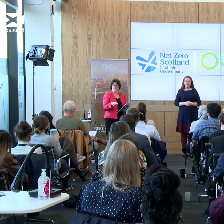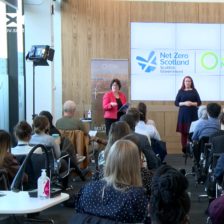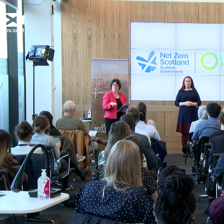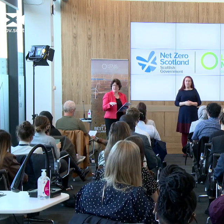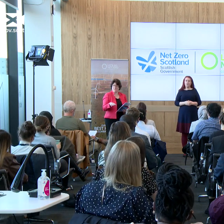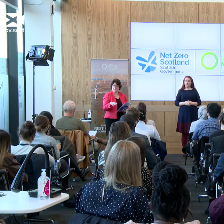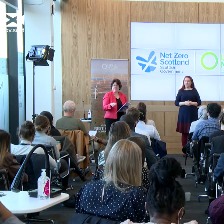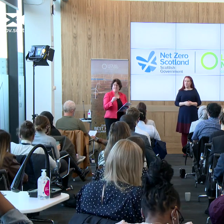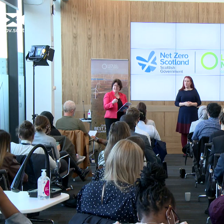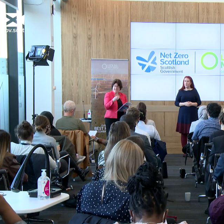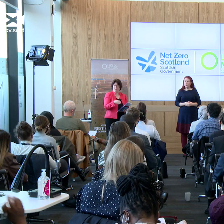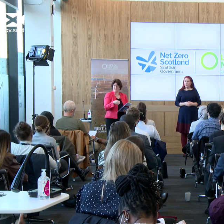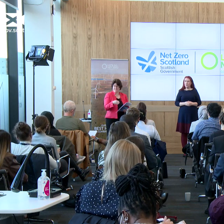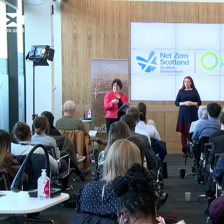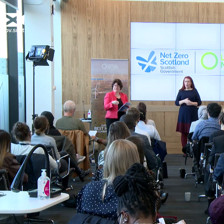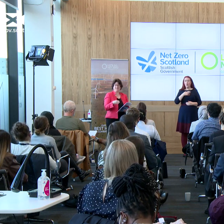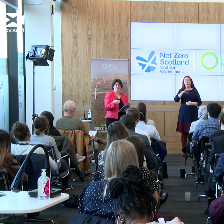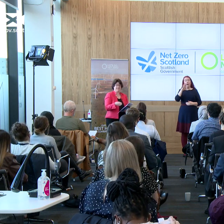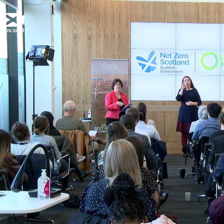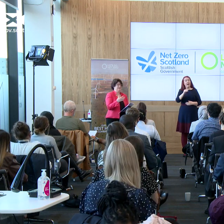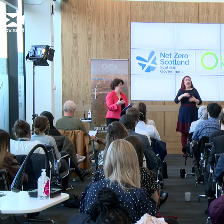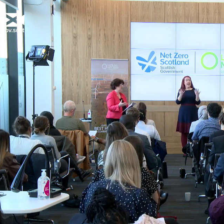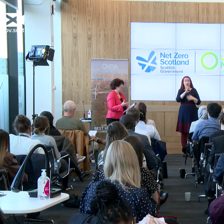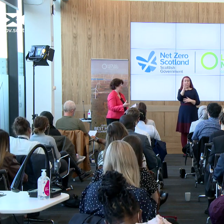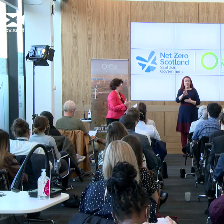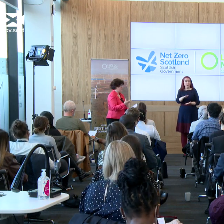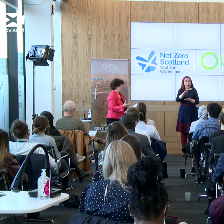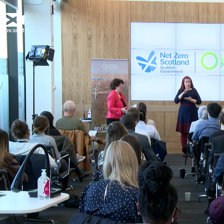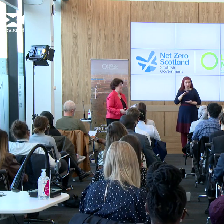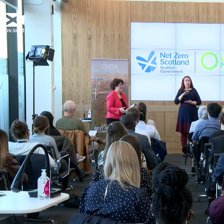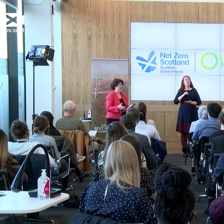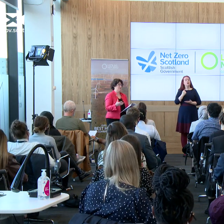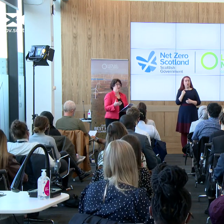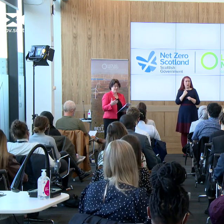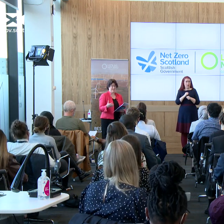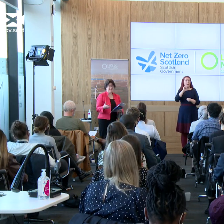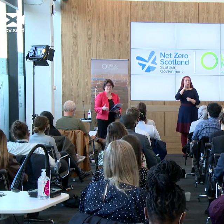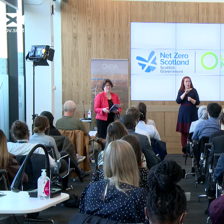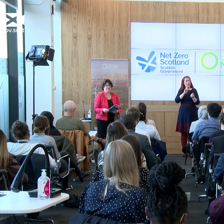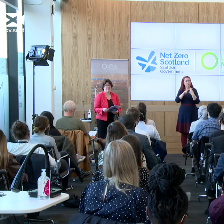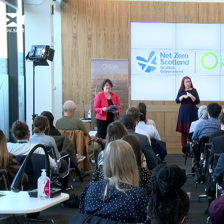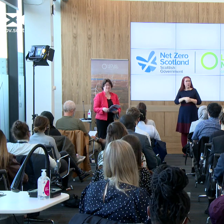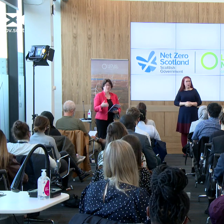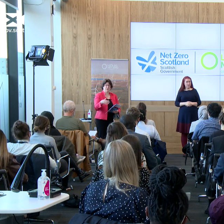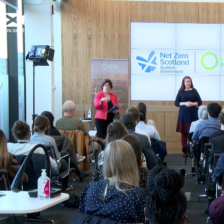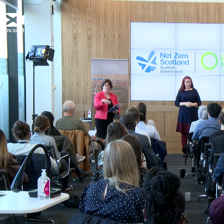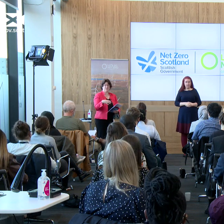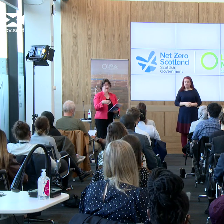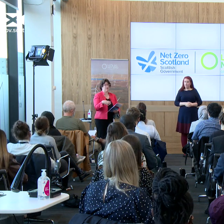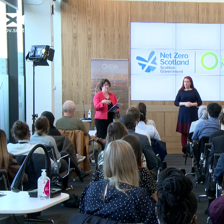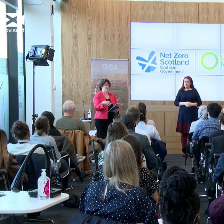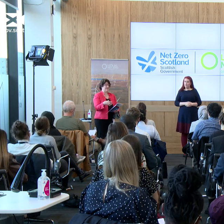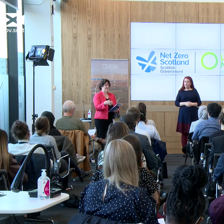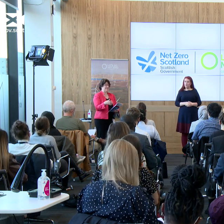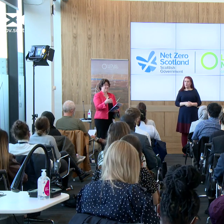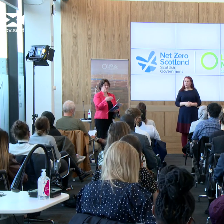want to reassure everyone that any question that has been submitted, the Scottish Government will be providing you with an answer. So what I'm going to do now